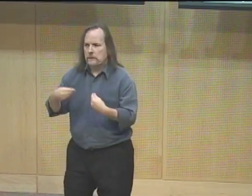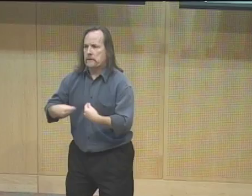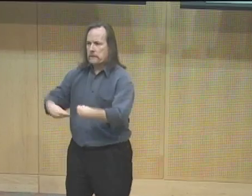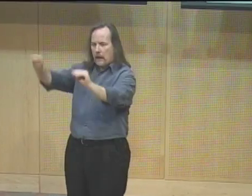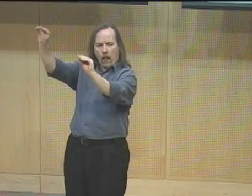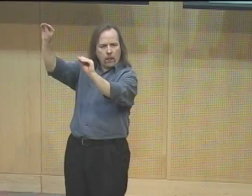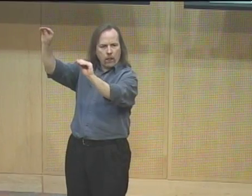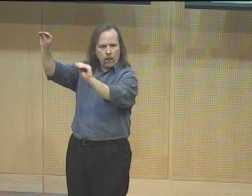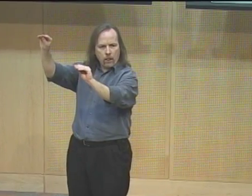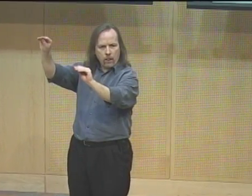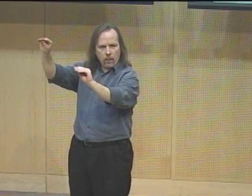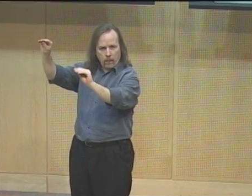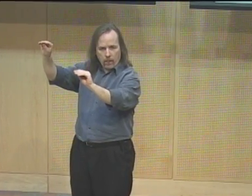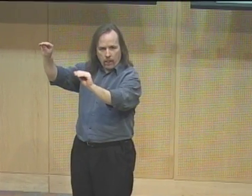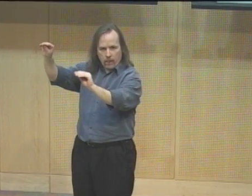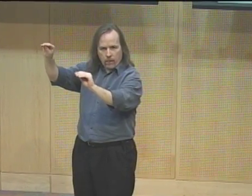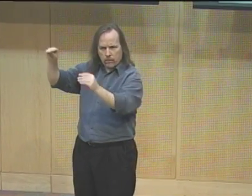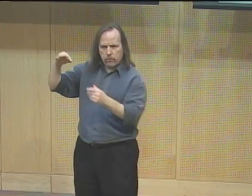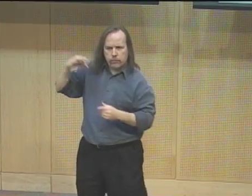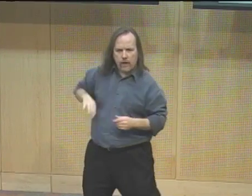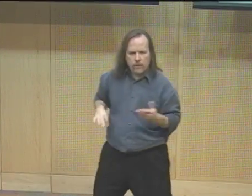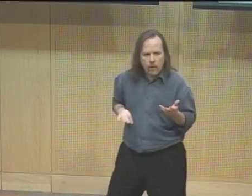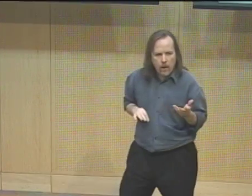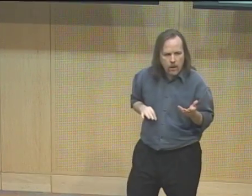were to sell it for